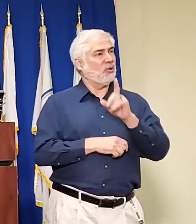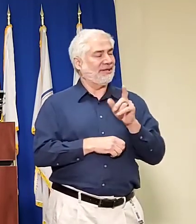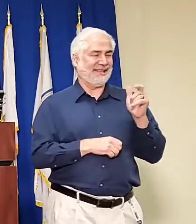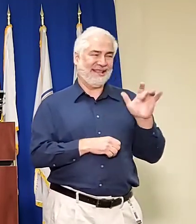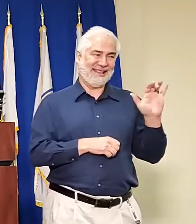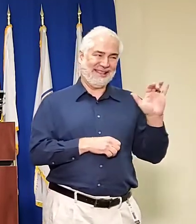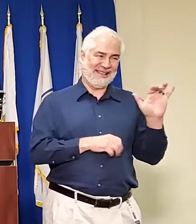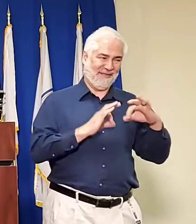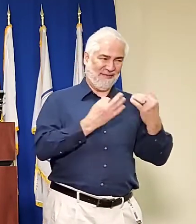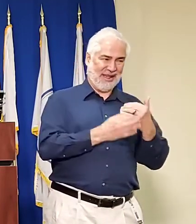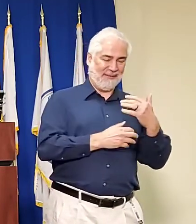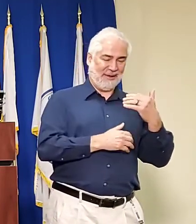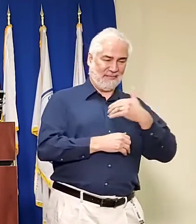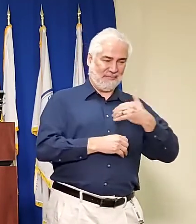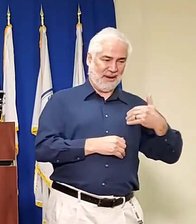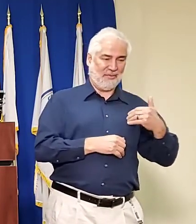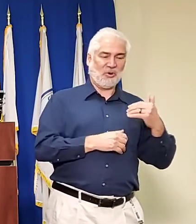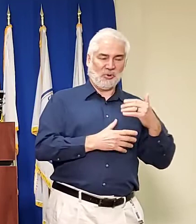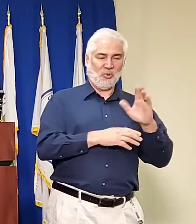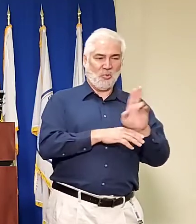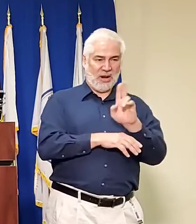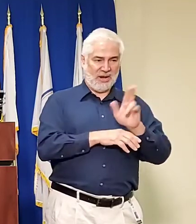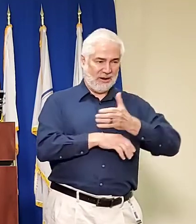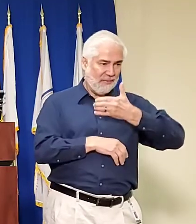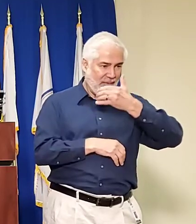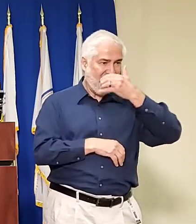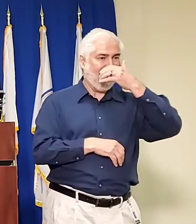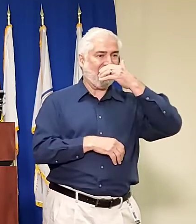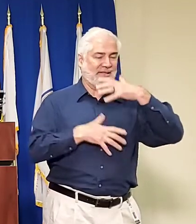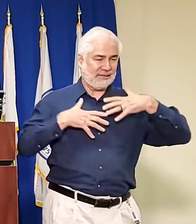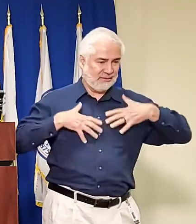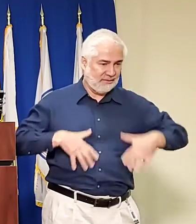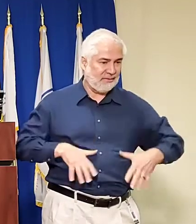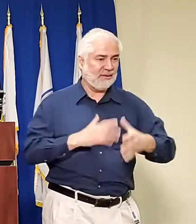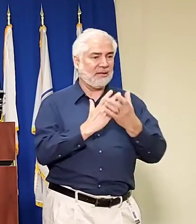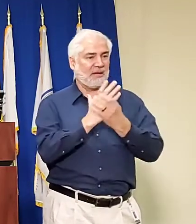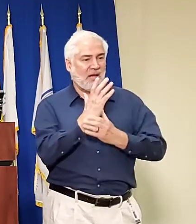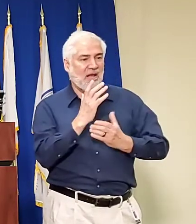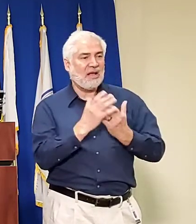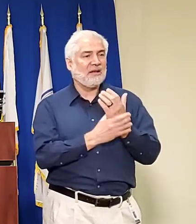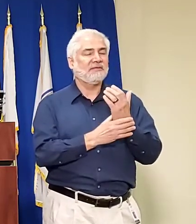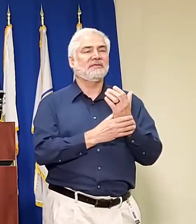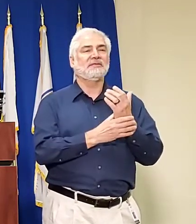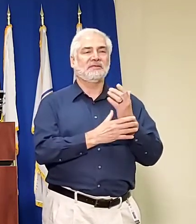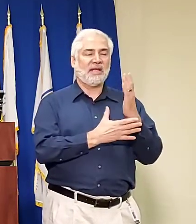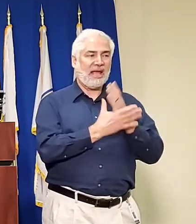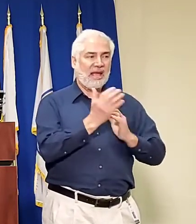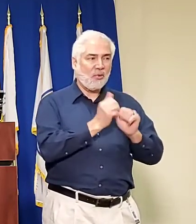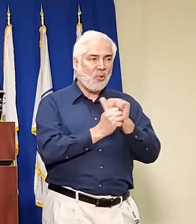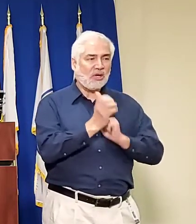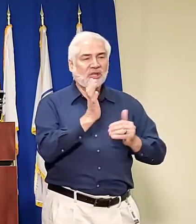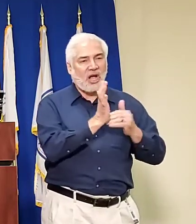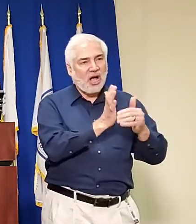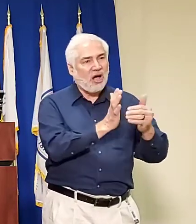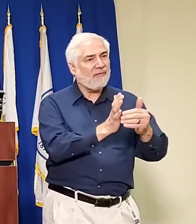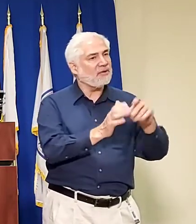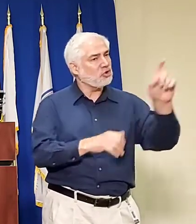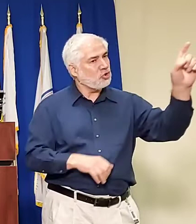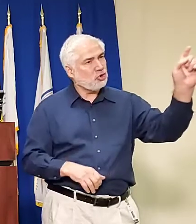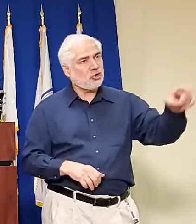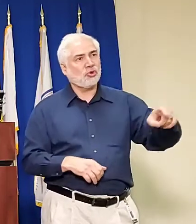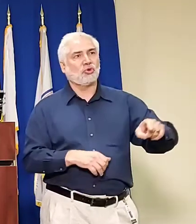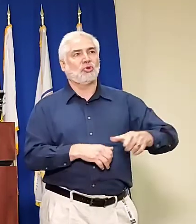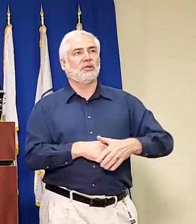exercise significant caution by wearing a face mask, gloves, and hand washing on a regular basis.